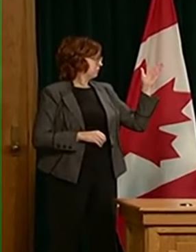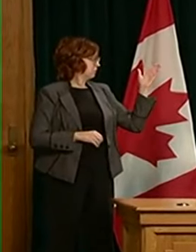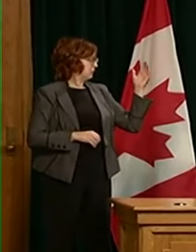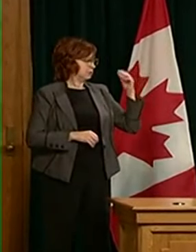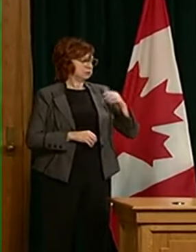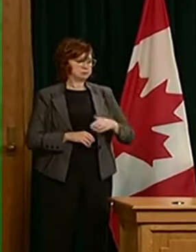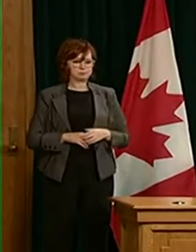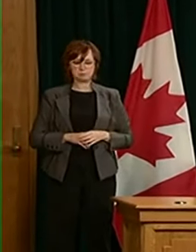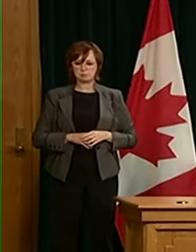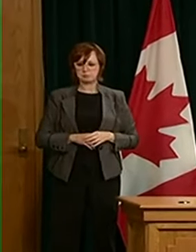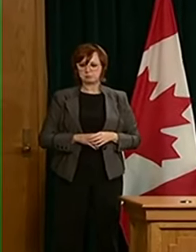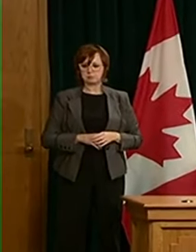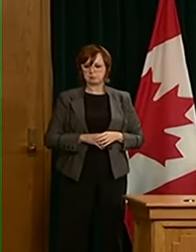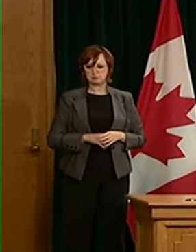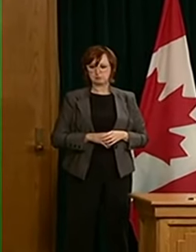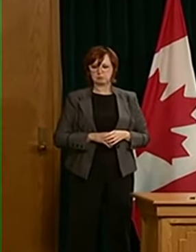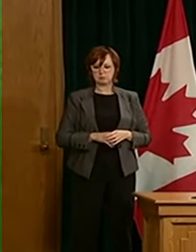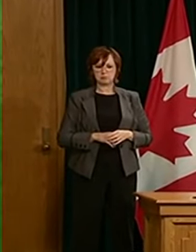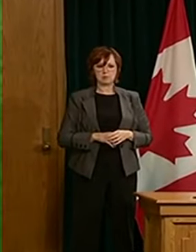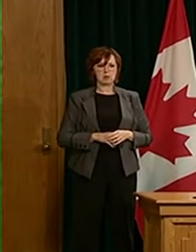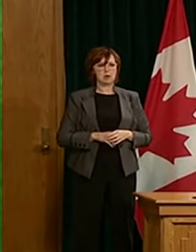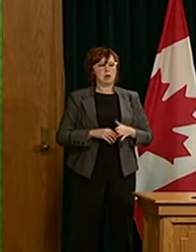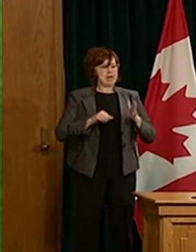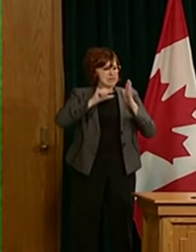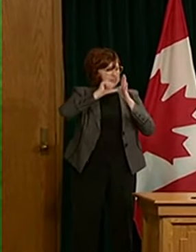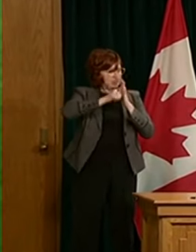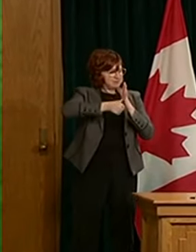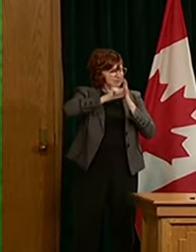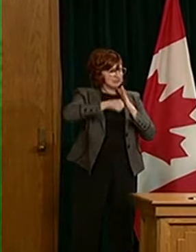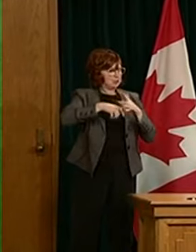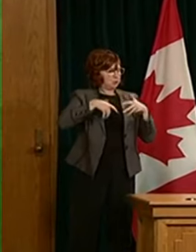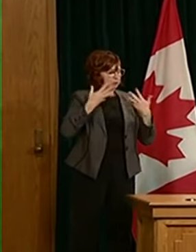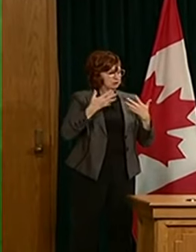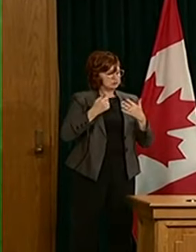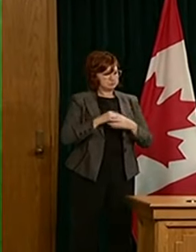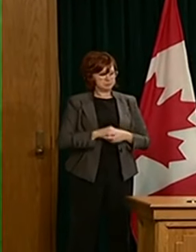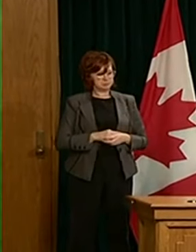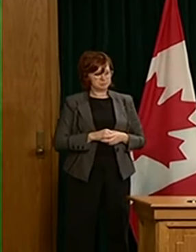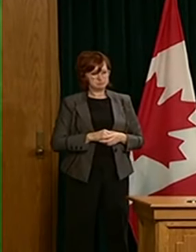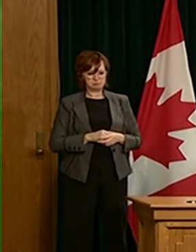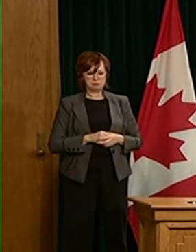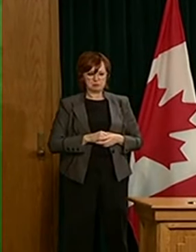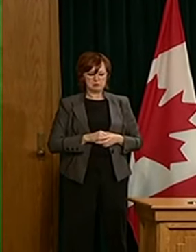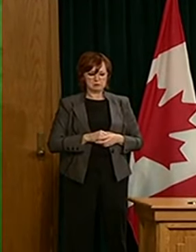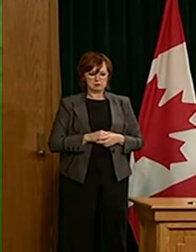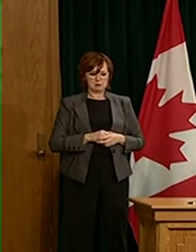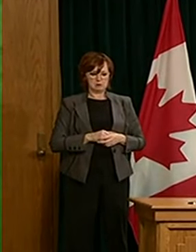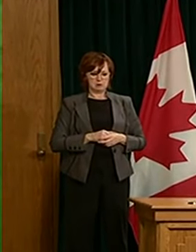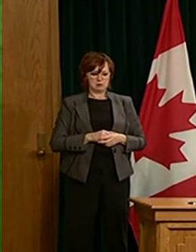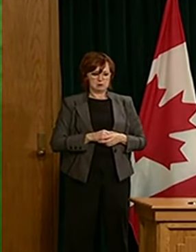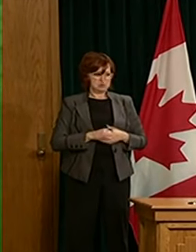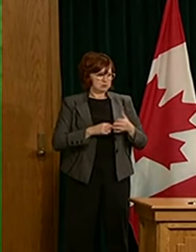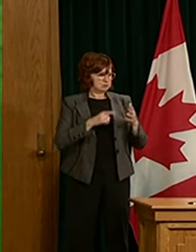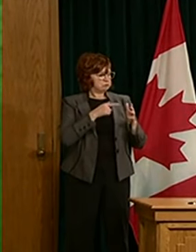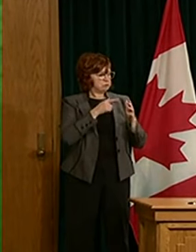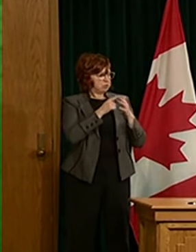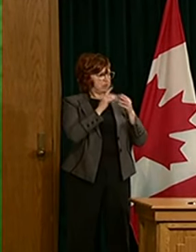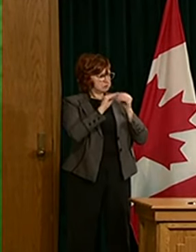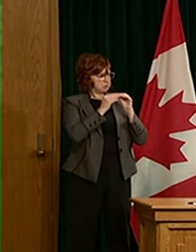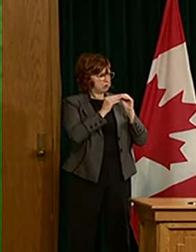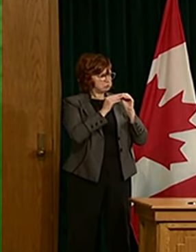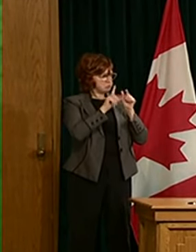Agree and want to emphasize the point that at this time we are meeting the increased demand for contact tracing